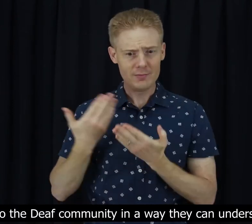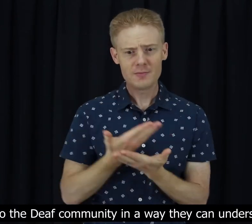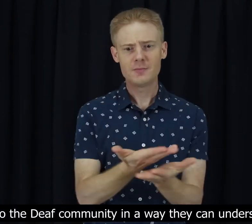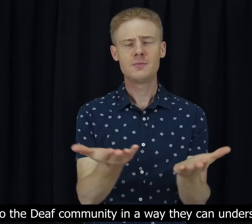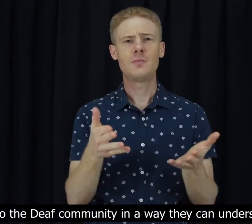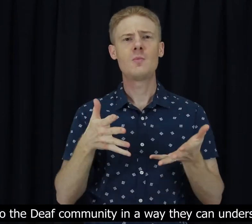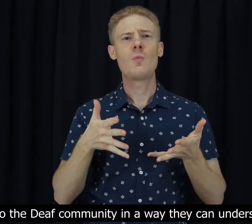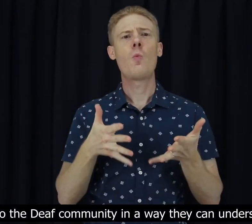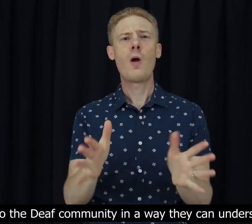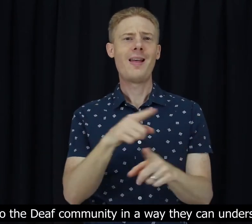a way they can understand.